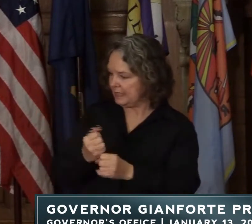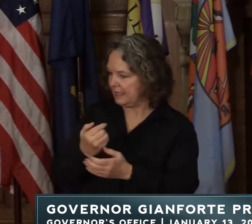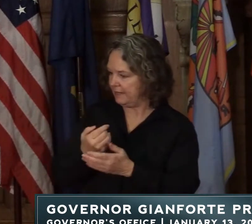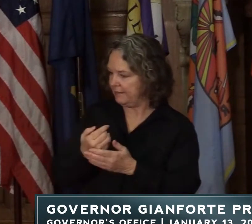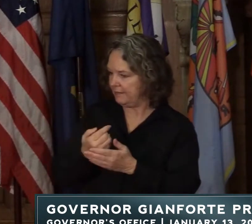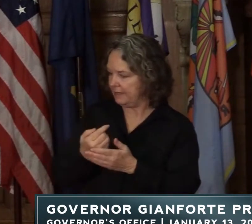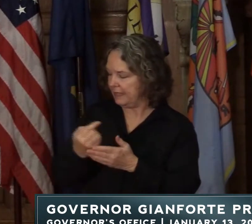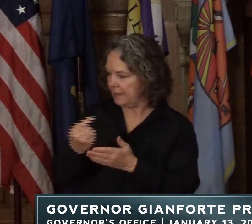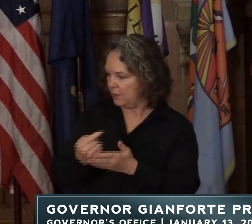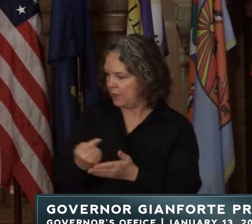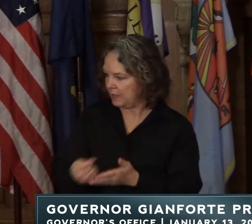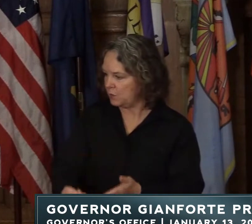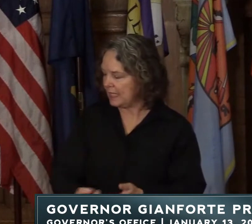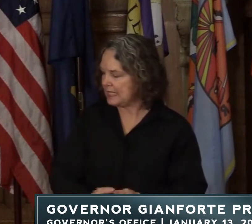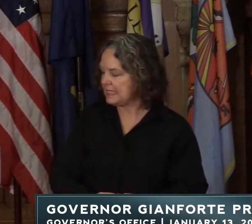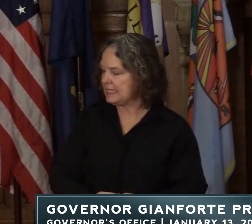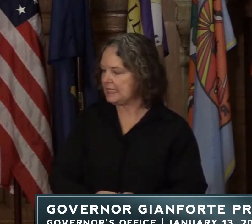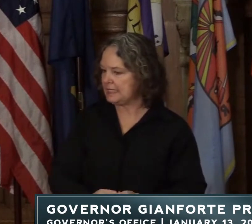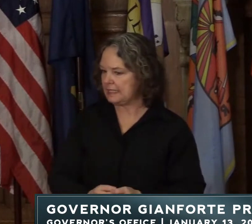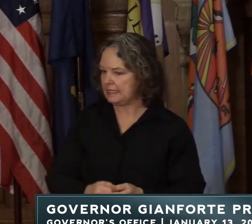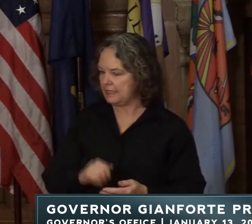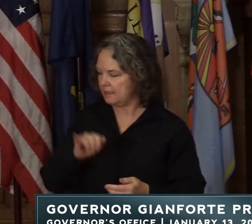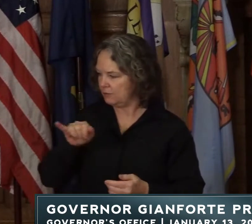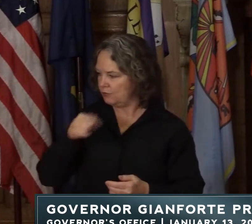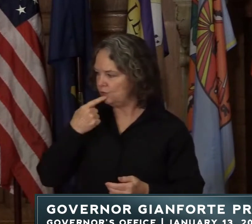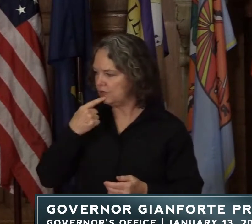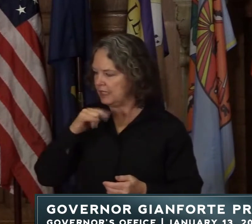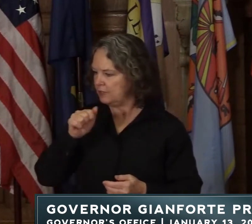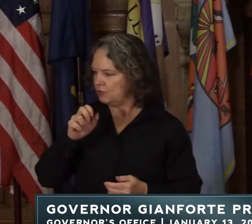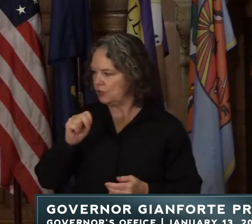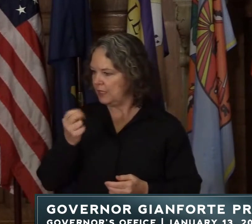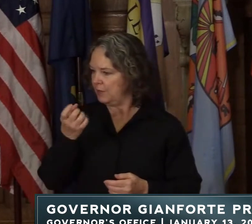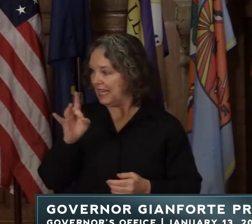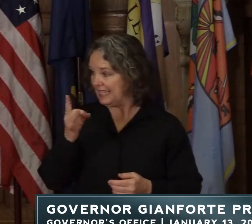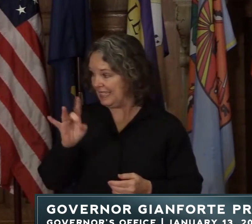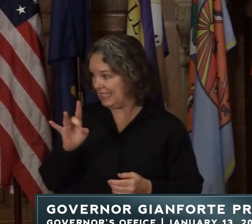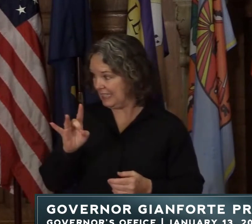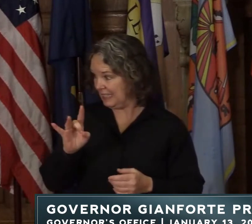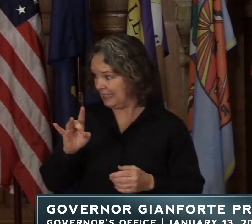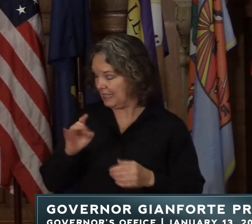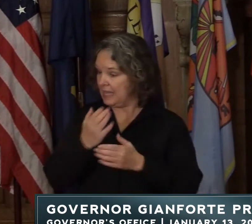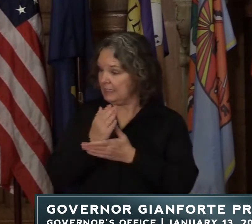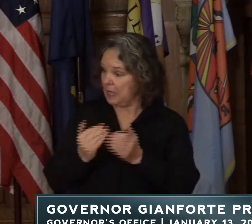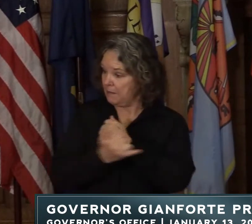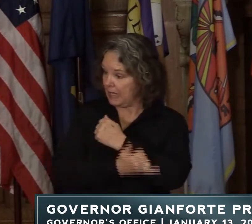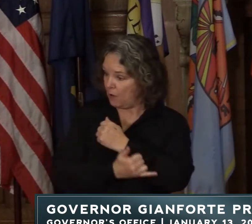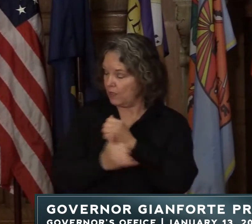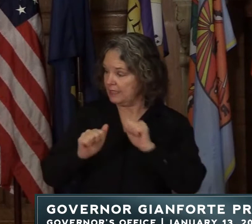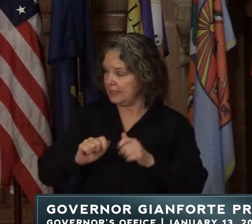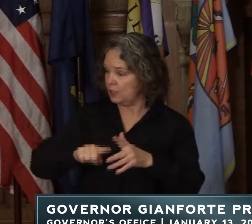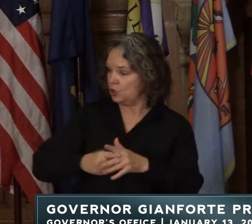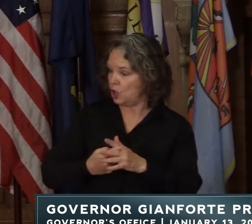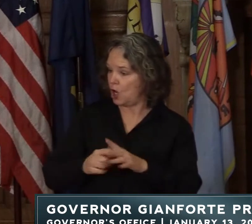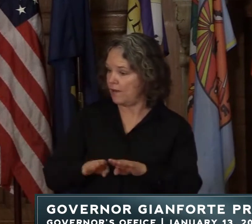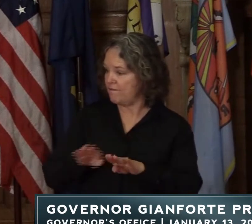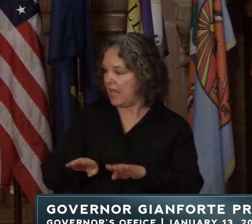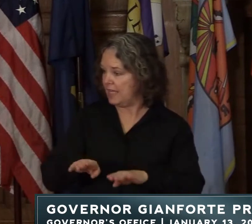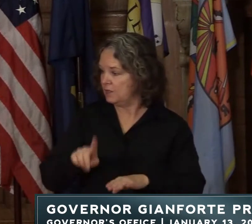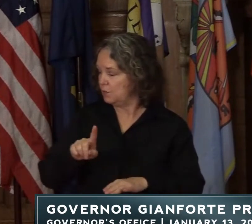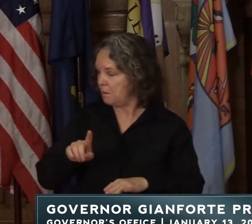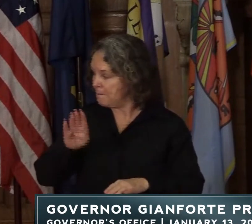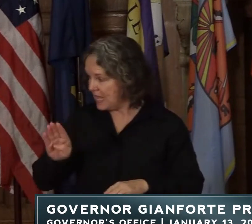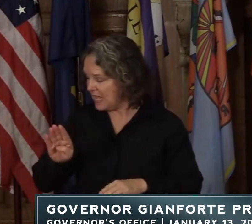January 18th is when some counties could move into Phase B. And I'm wondering if there